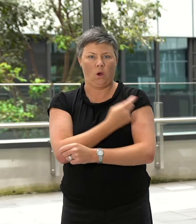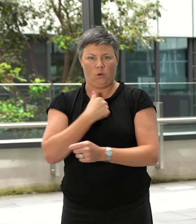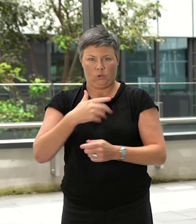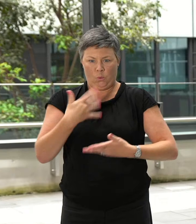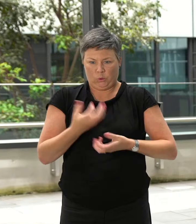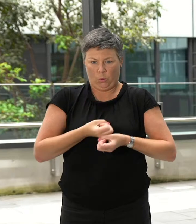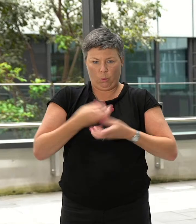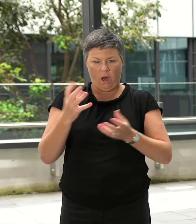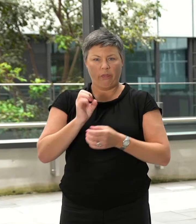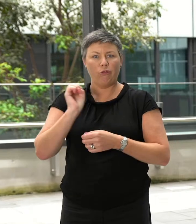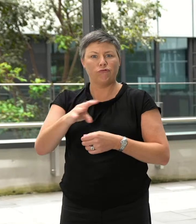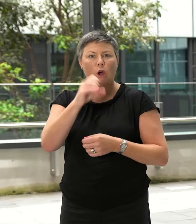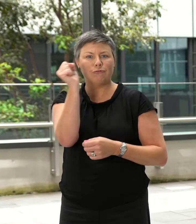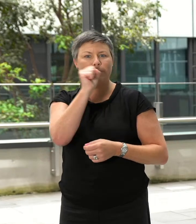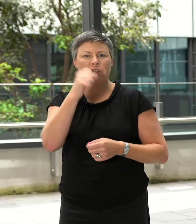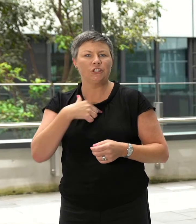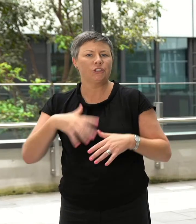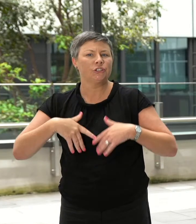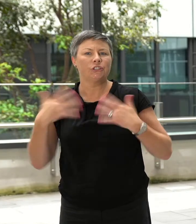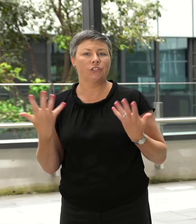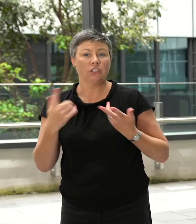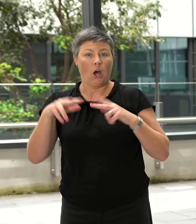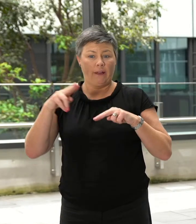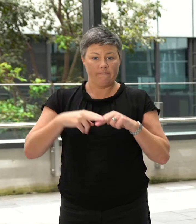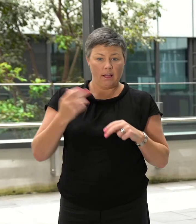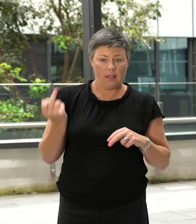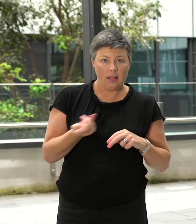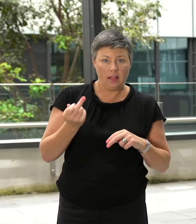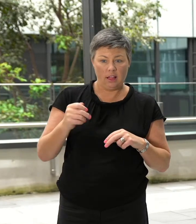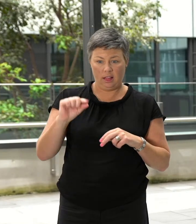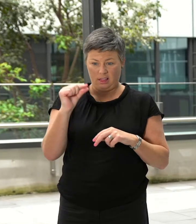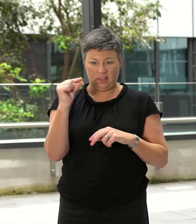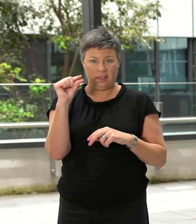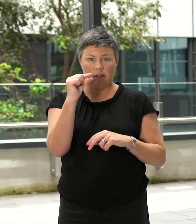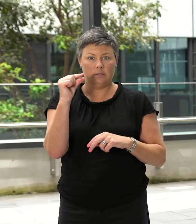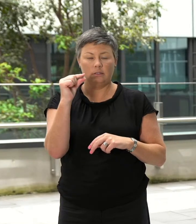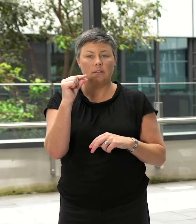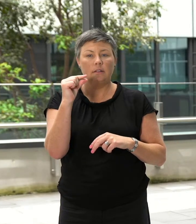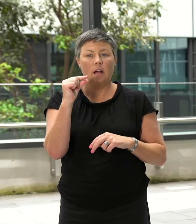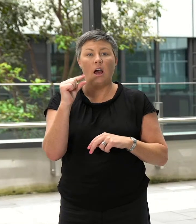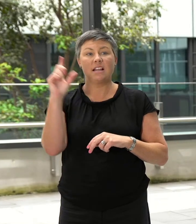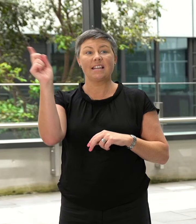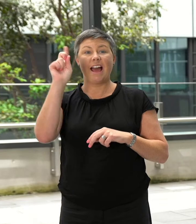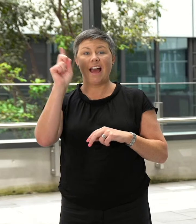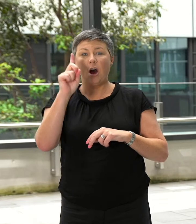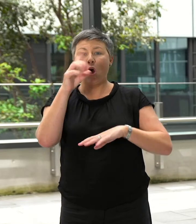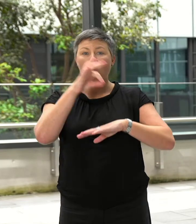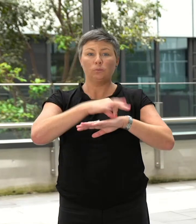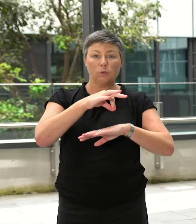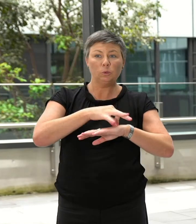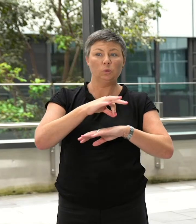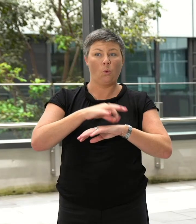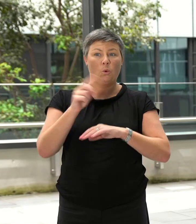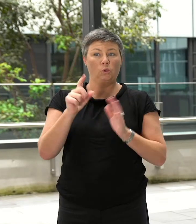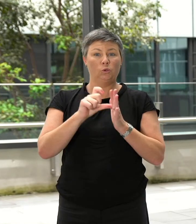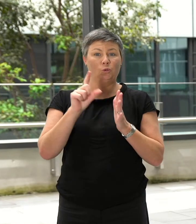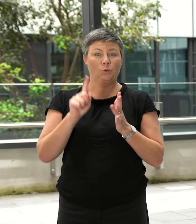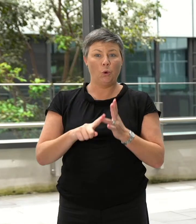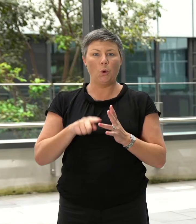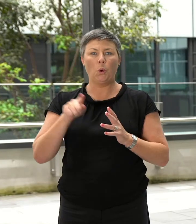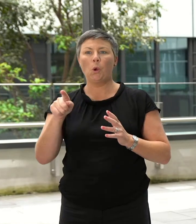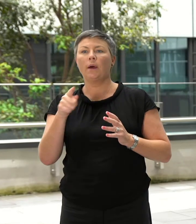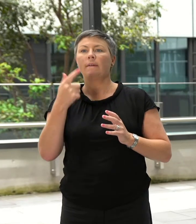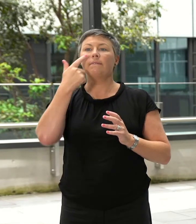the bin. So if we have any left over at the end of the day, what our hospitals are doing in our vaccination hubs is finding